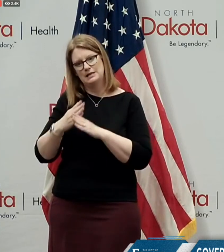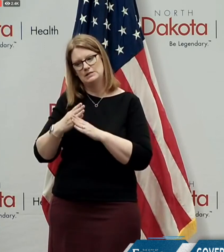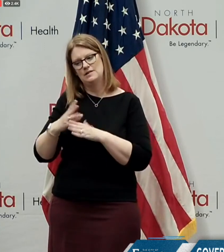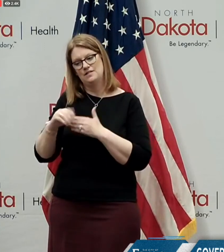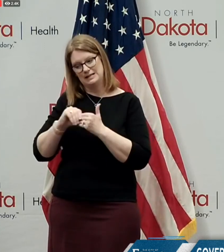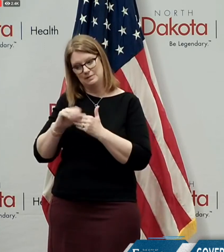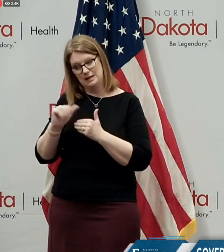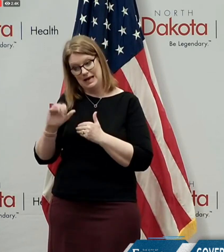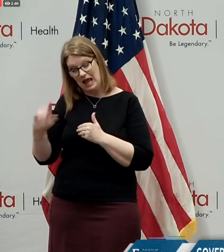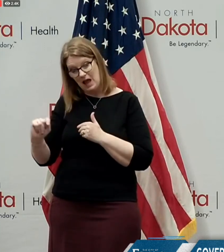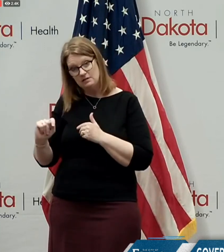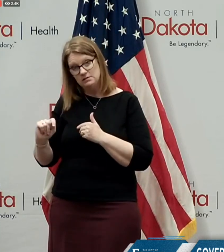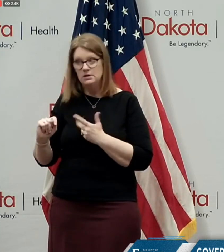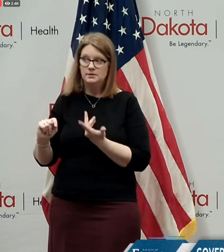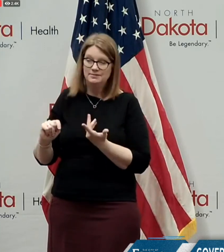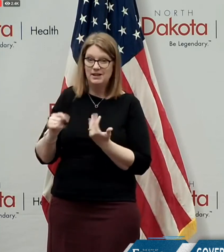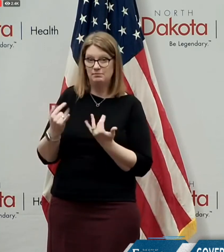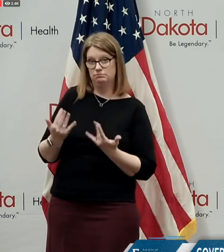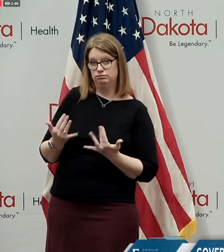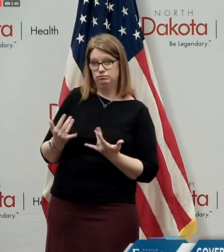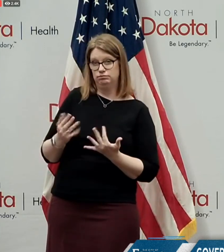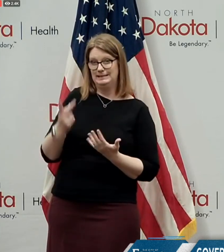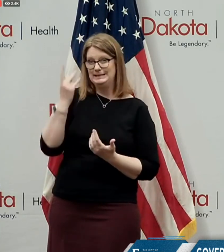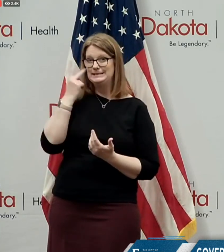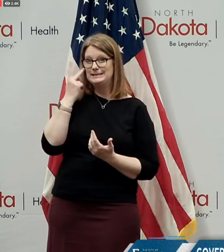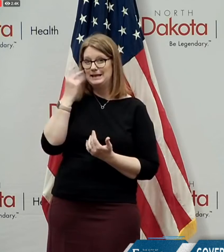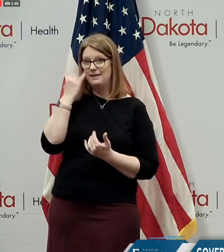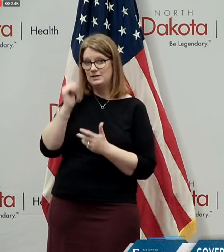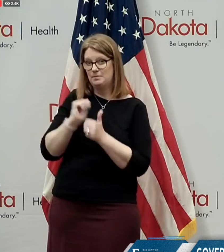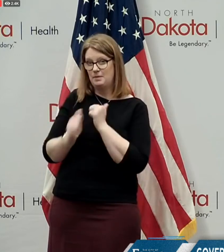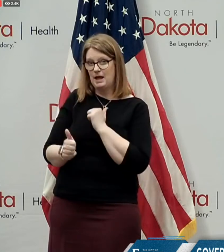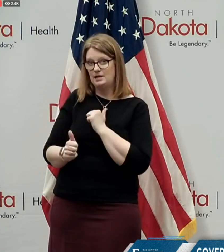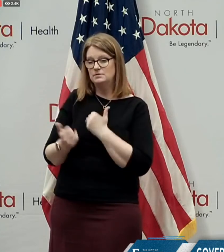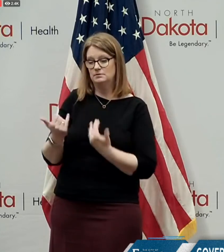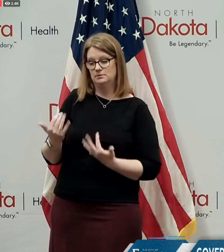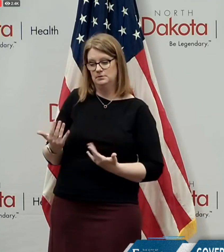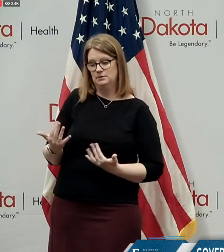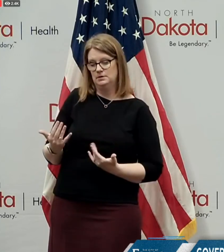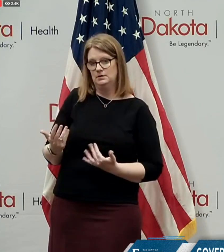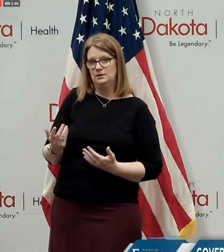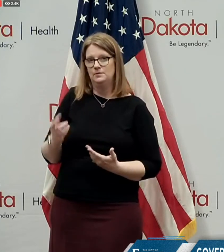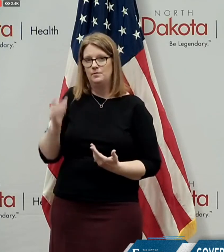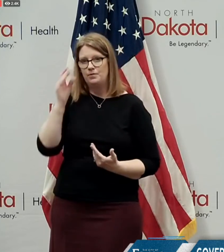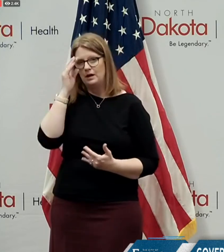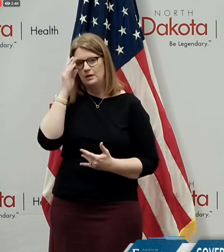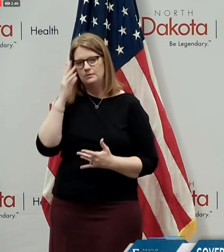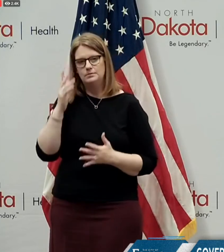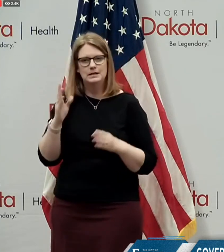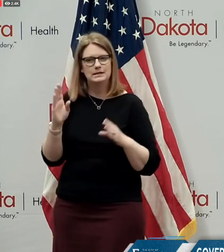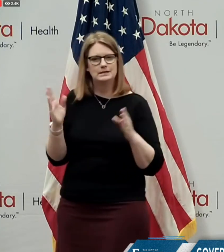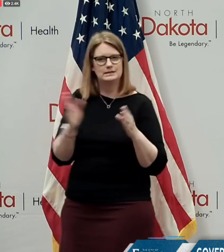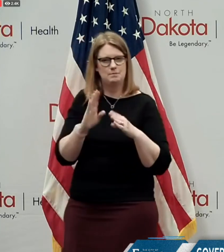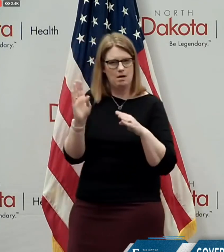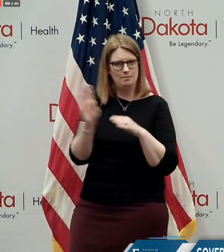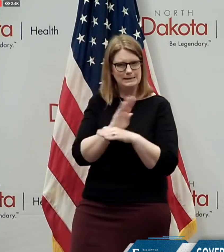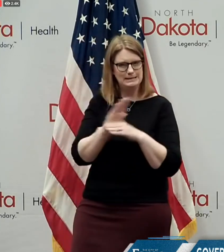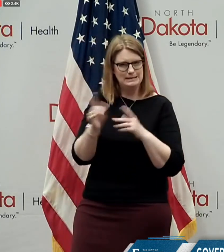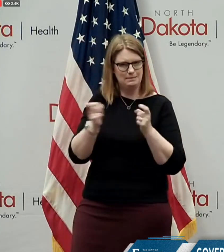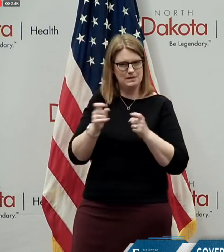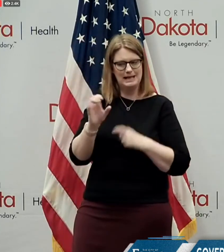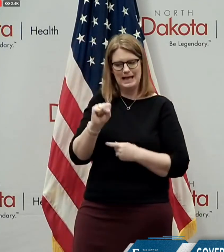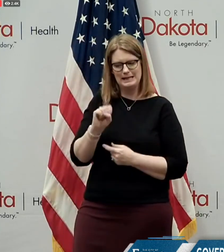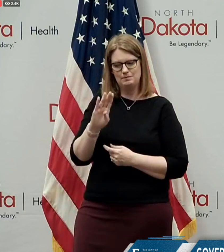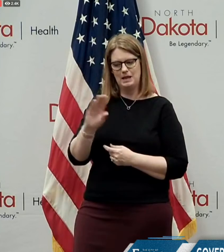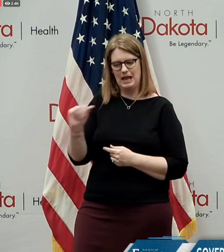passed. We're not certain, but it's important to know that the Small Business Administration, SBA, has